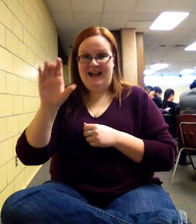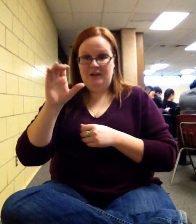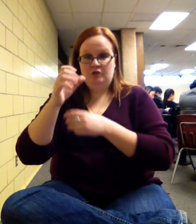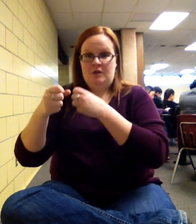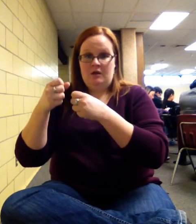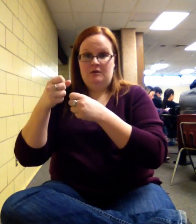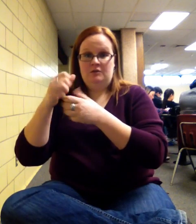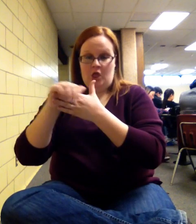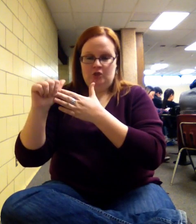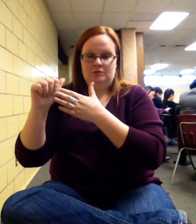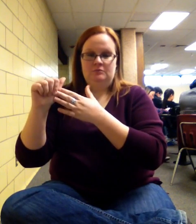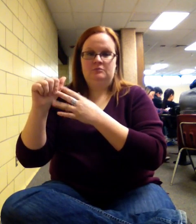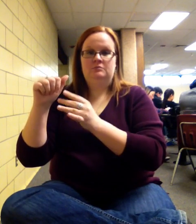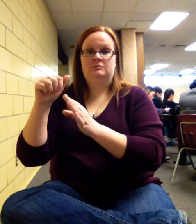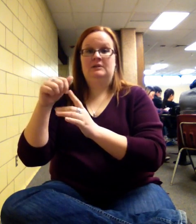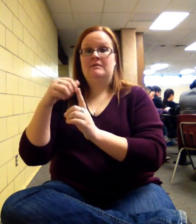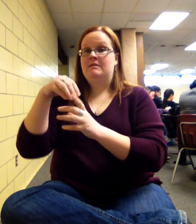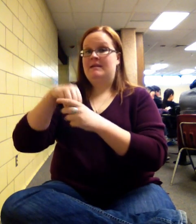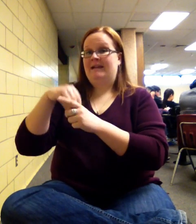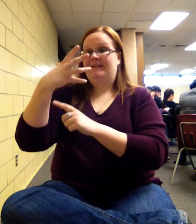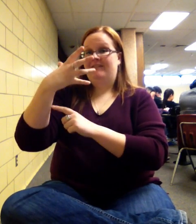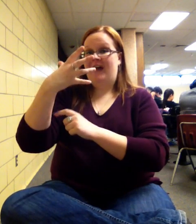that in 5 years, so 5N.